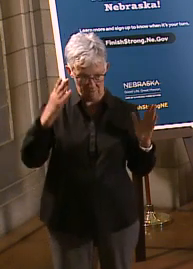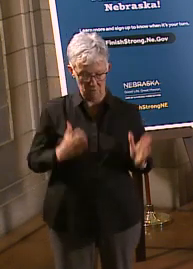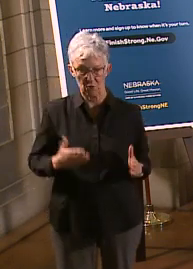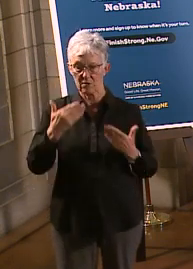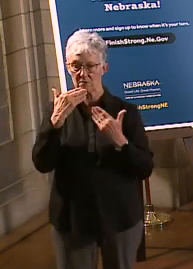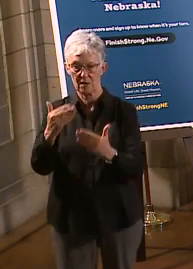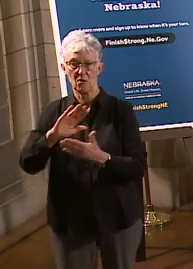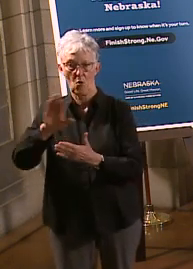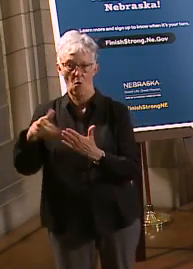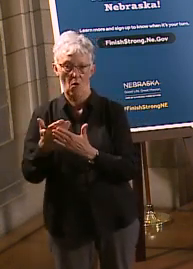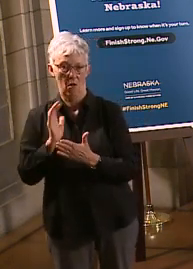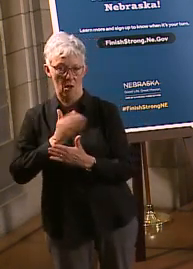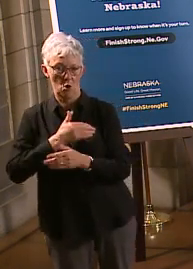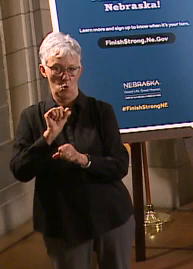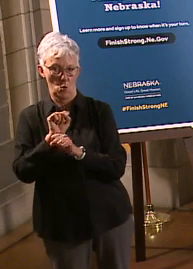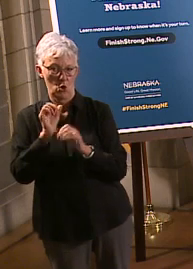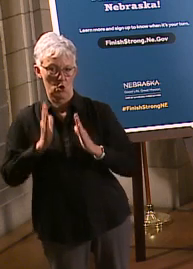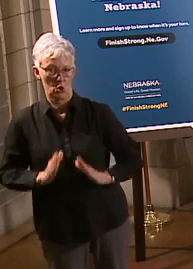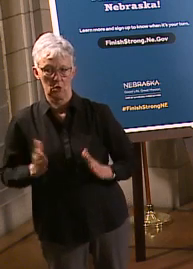Great, thanks. Take care. Be well.